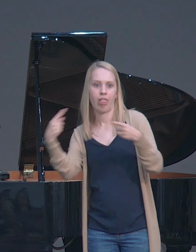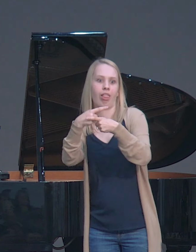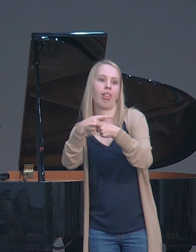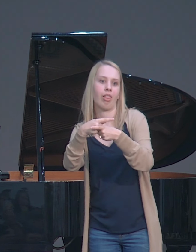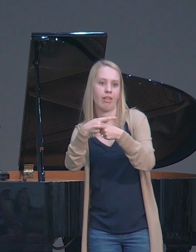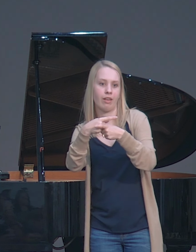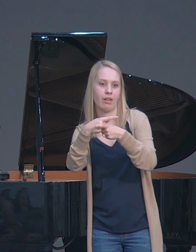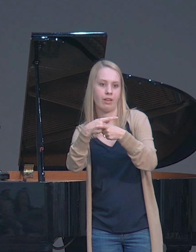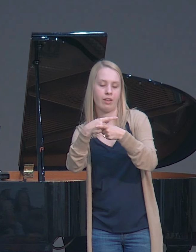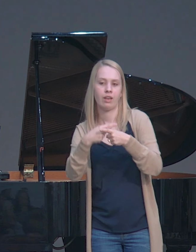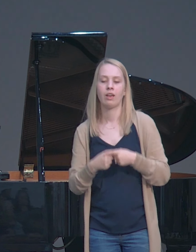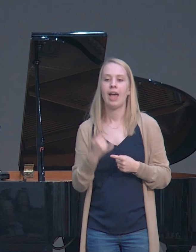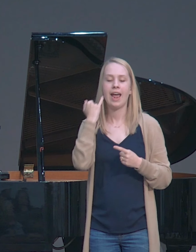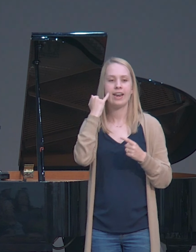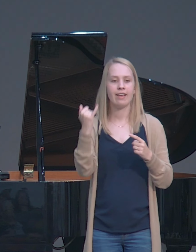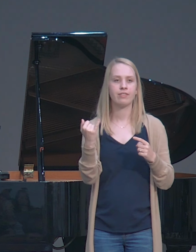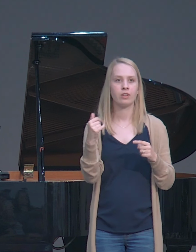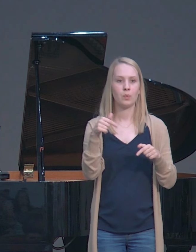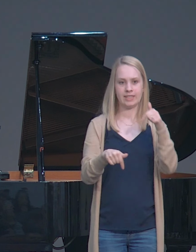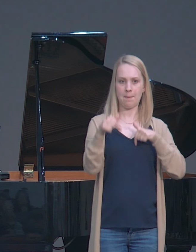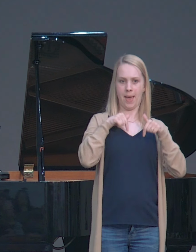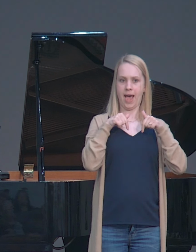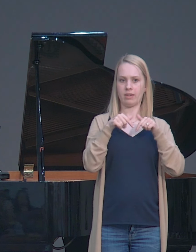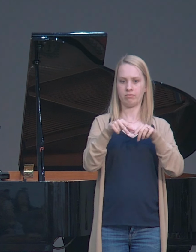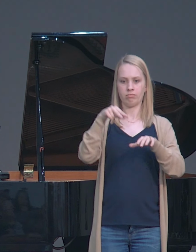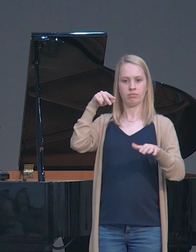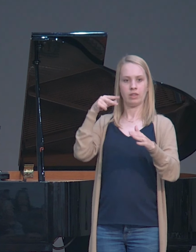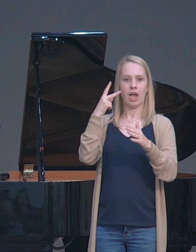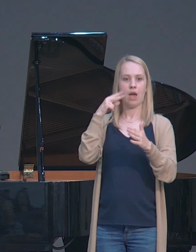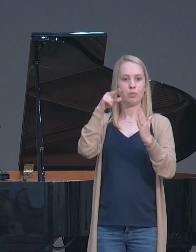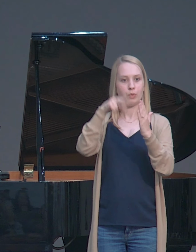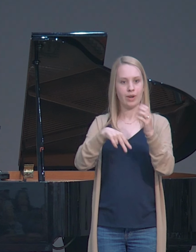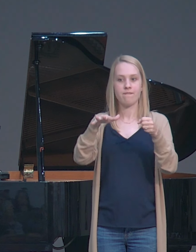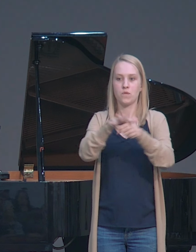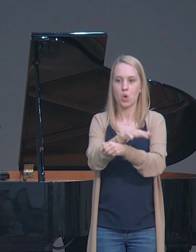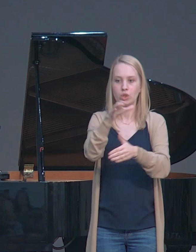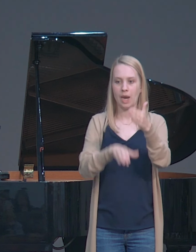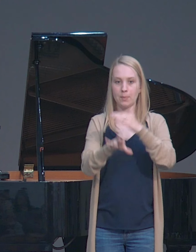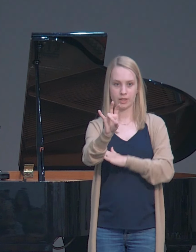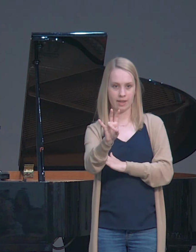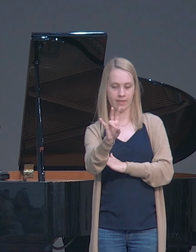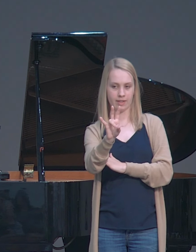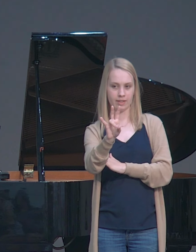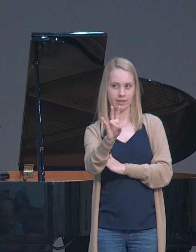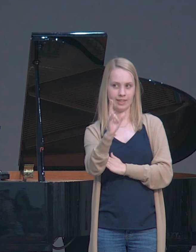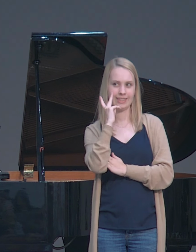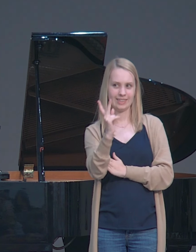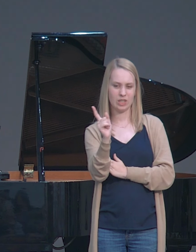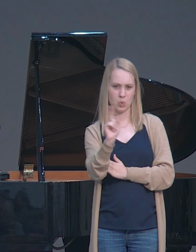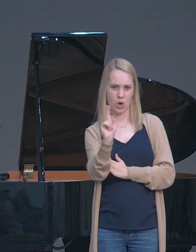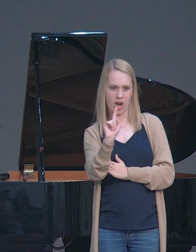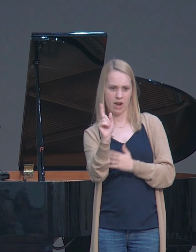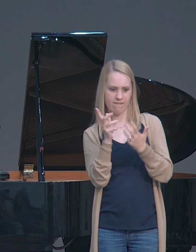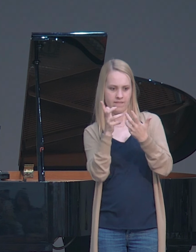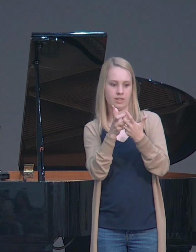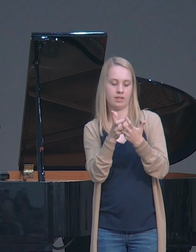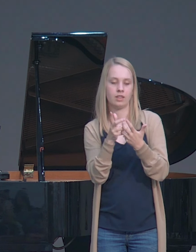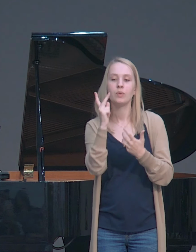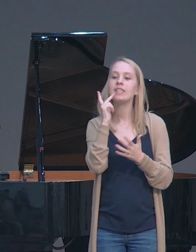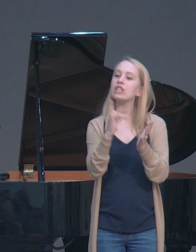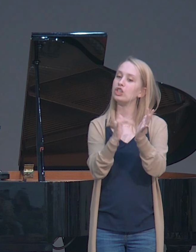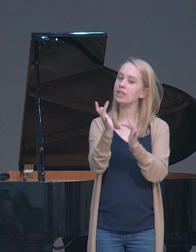And you know what? If we zoom out from our text a little bit and we look at the rest of chapter 7, to just kind of see where this thing sits, we see that Jesus